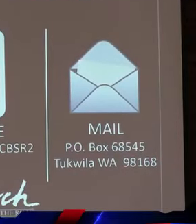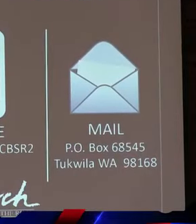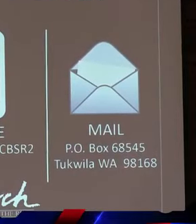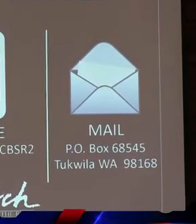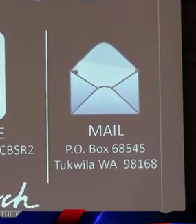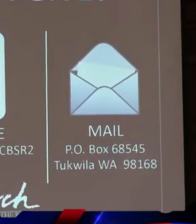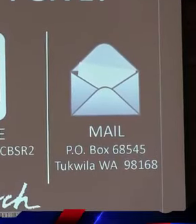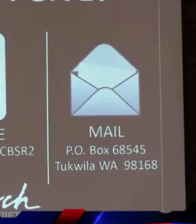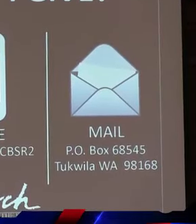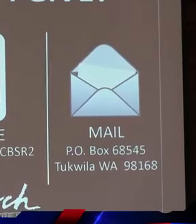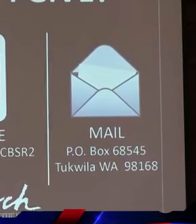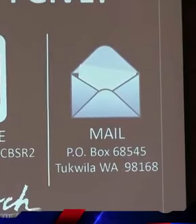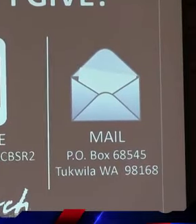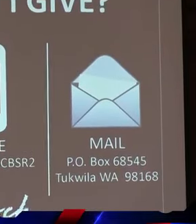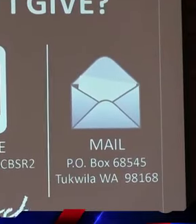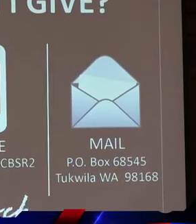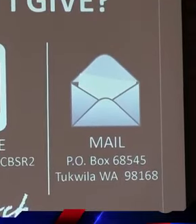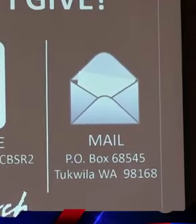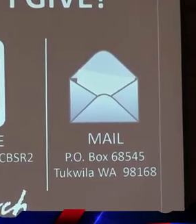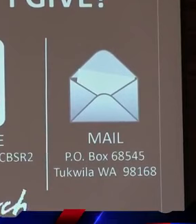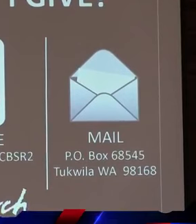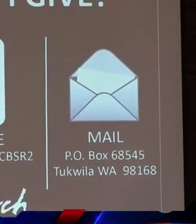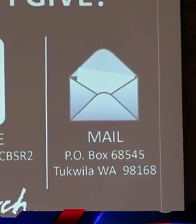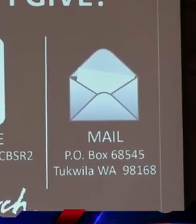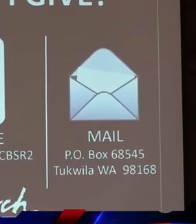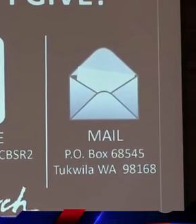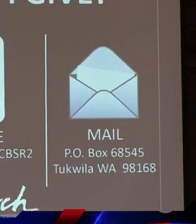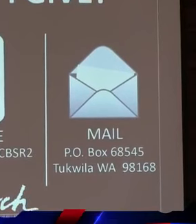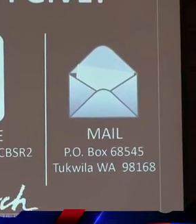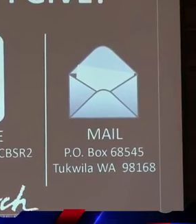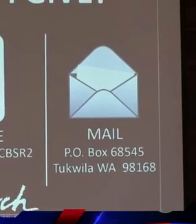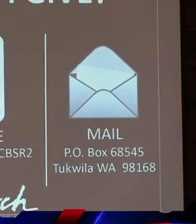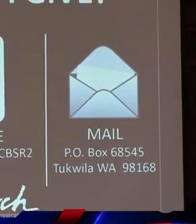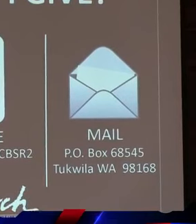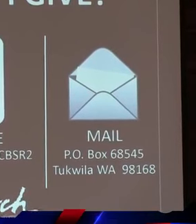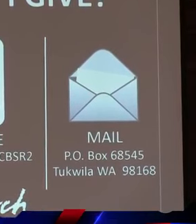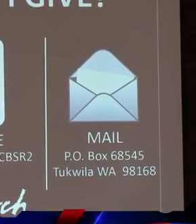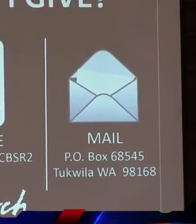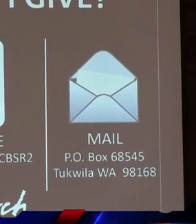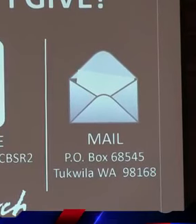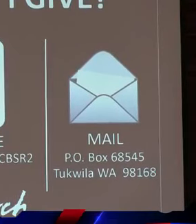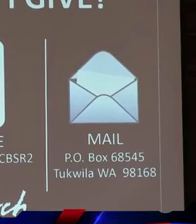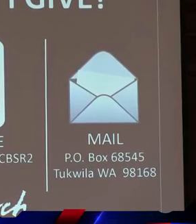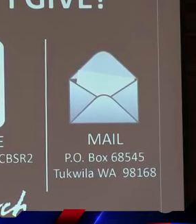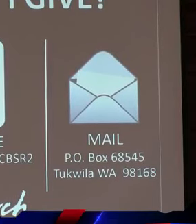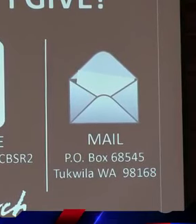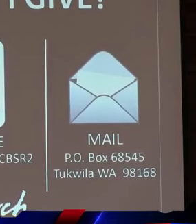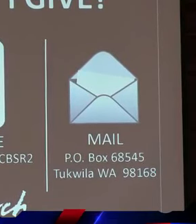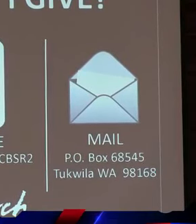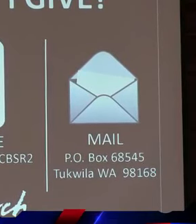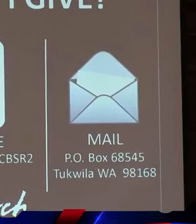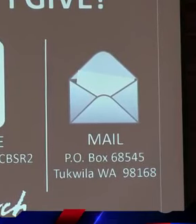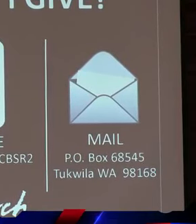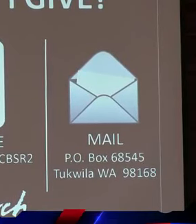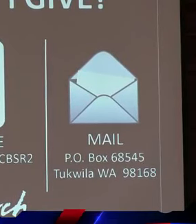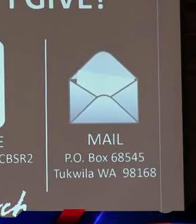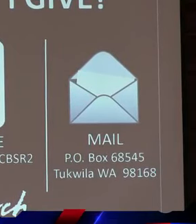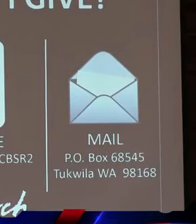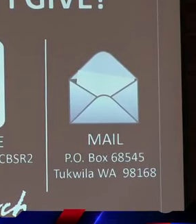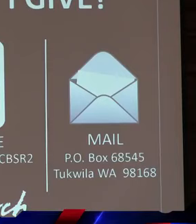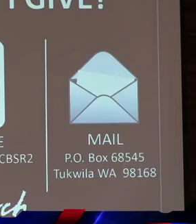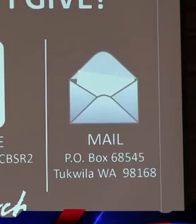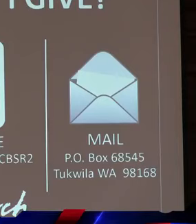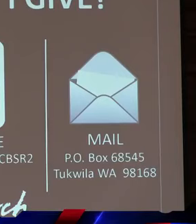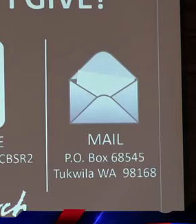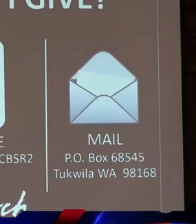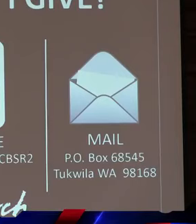Tukwila, Washington, 98168. We also want to encourage you during this time to continue to give toward the capital campaign